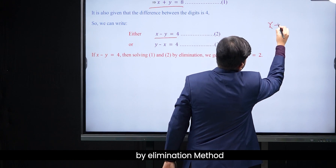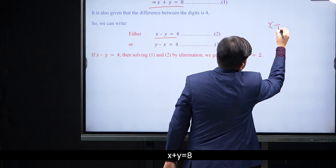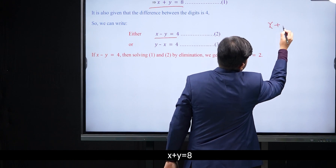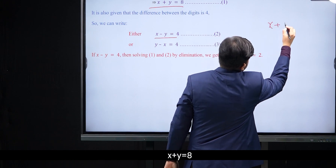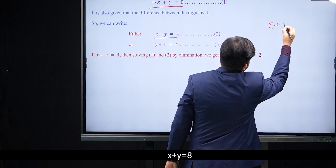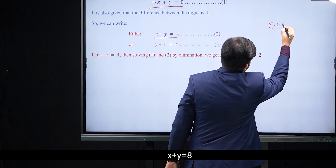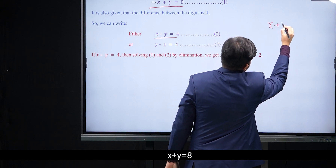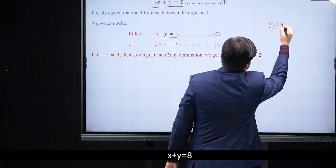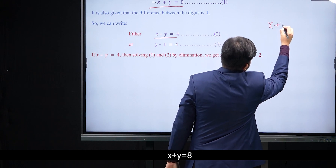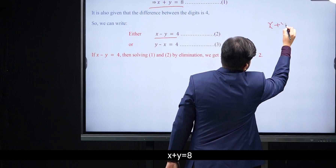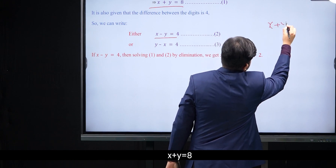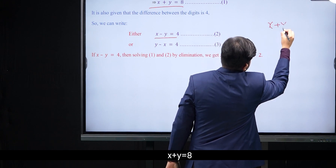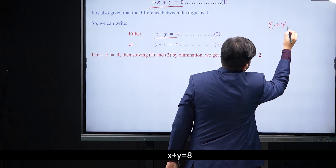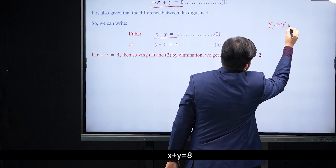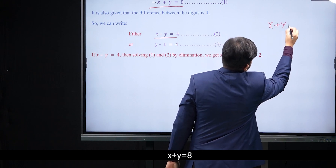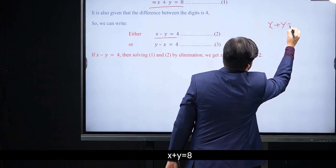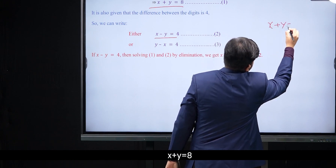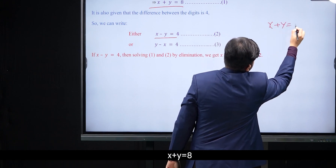x plus y is equal to 8,